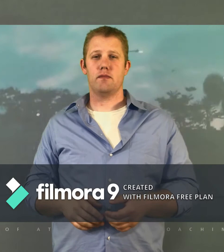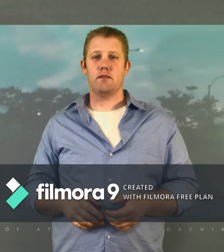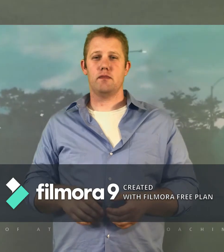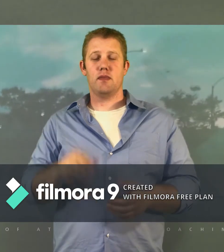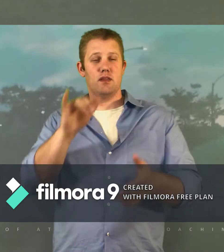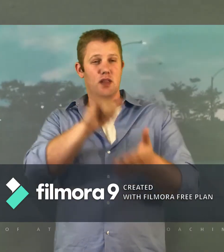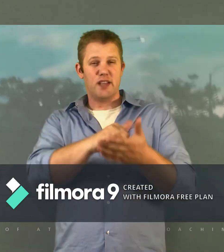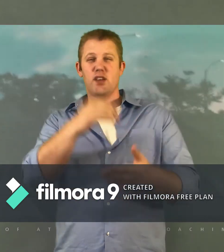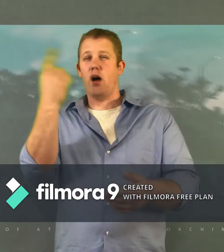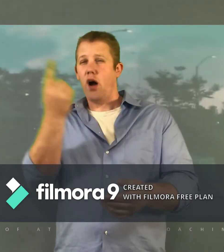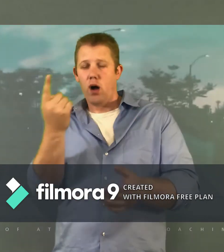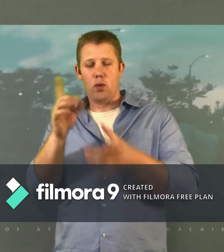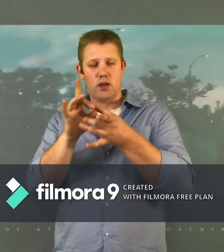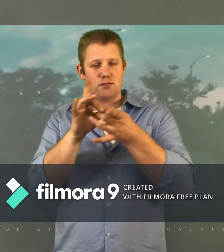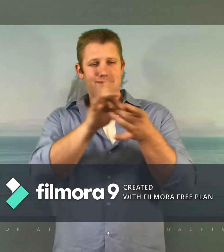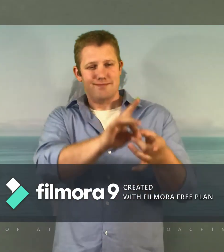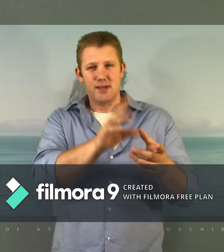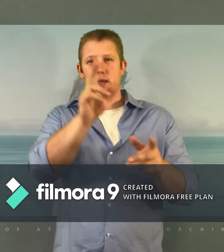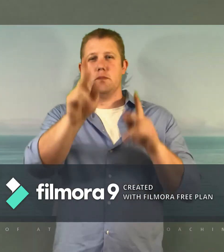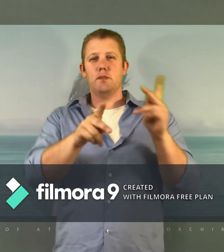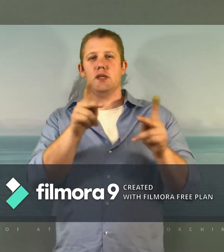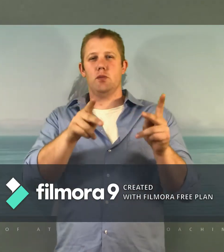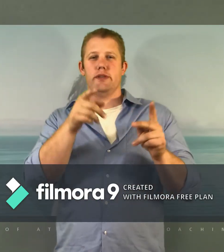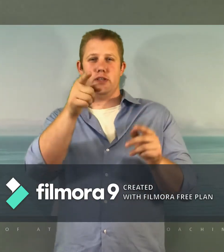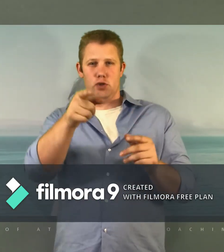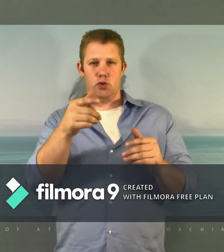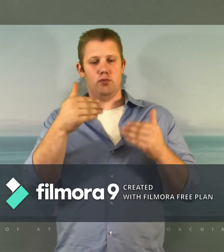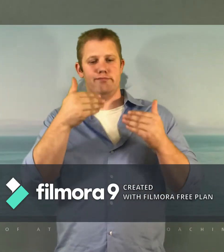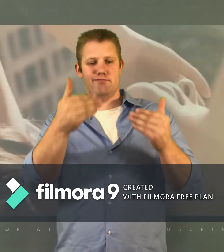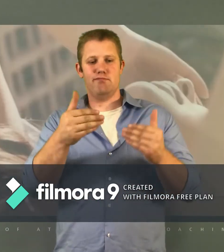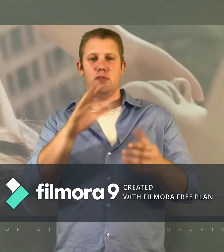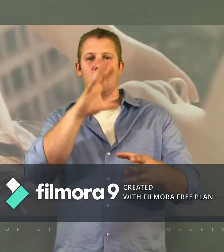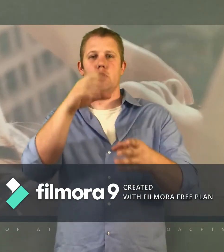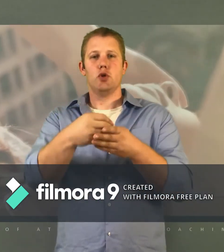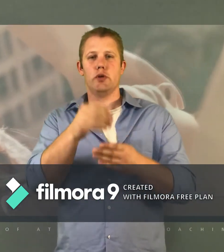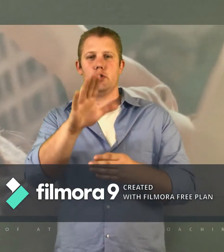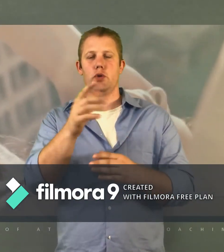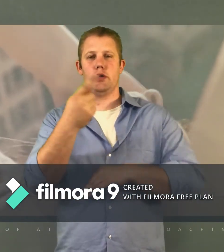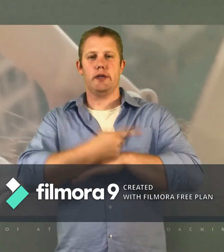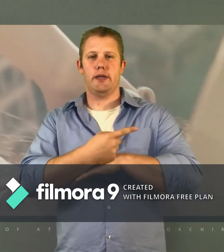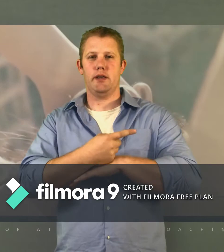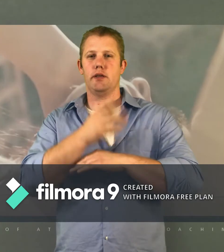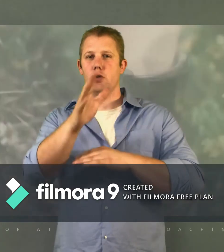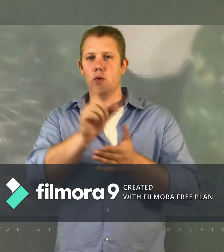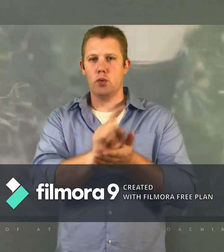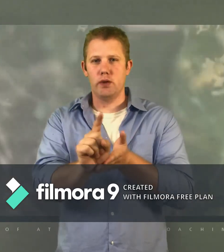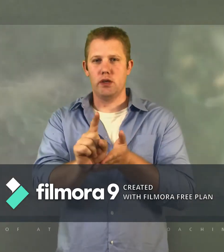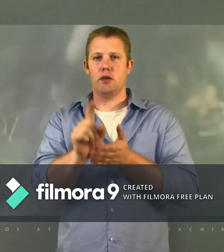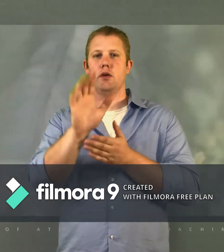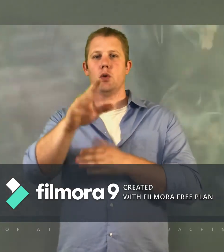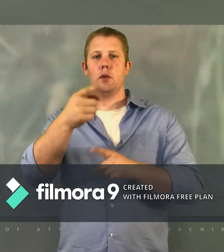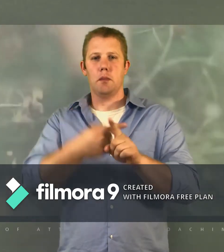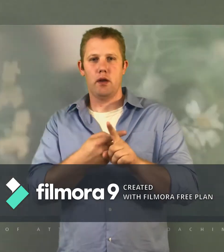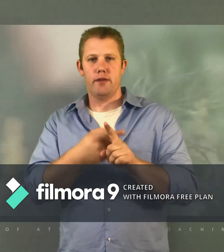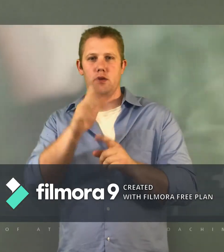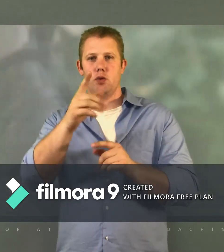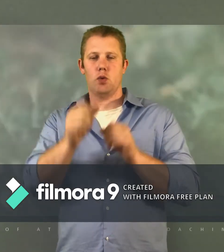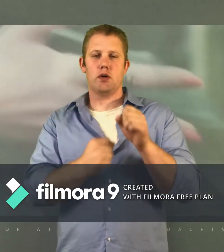night? It's always going to be based on the people that you decided to include in your day,